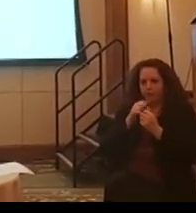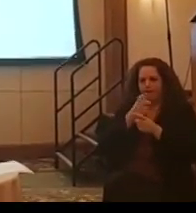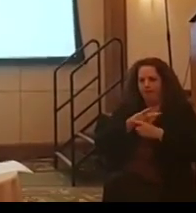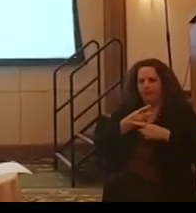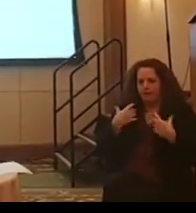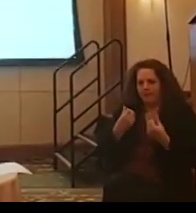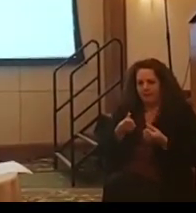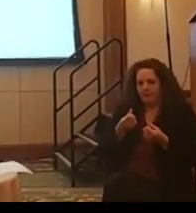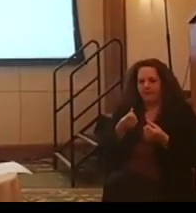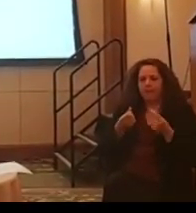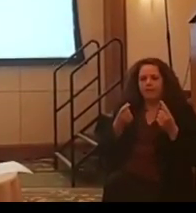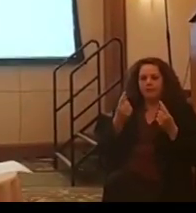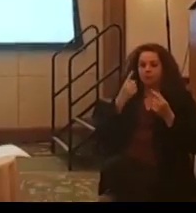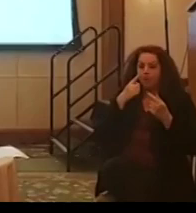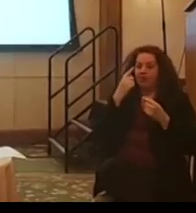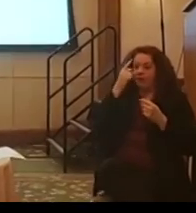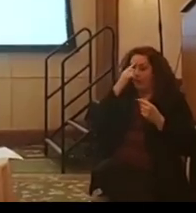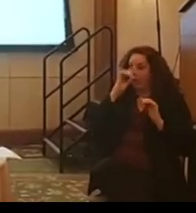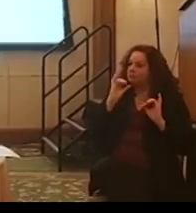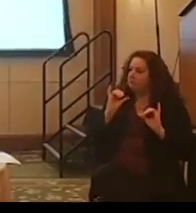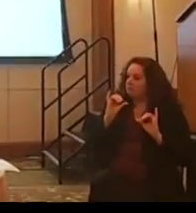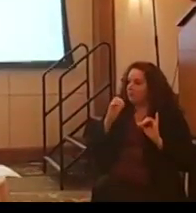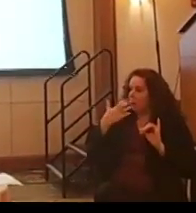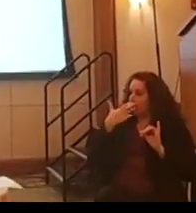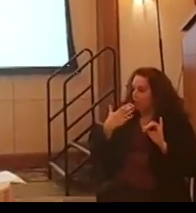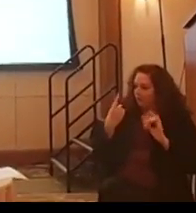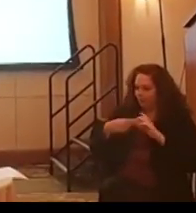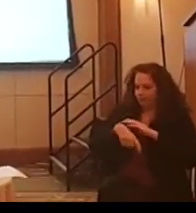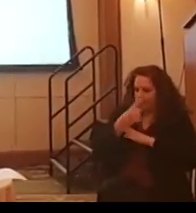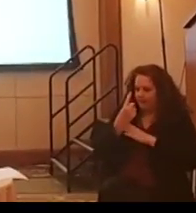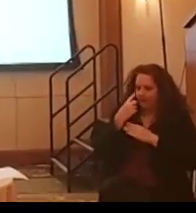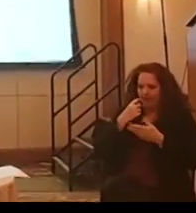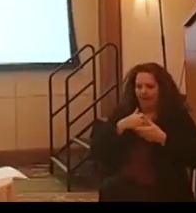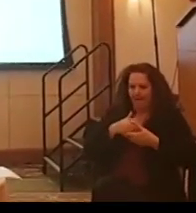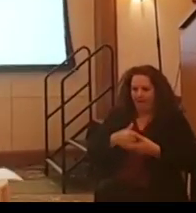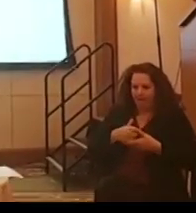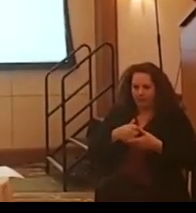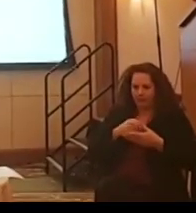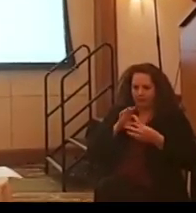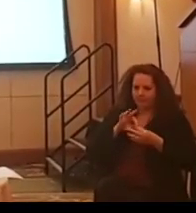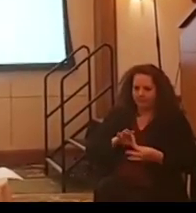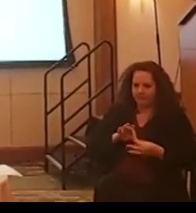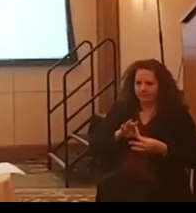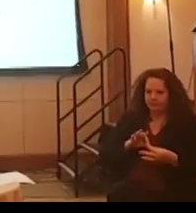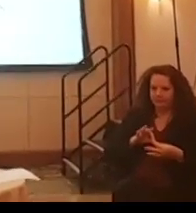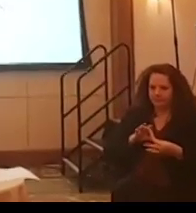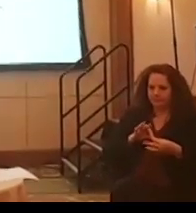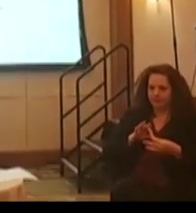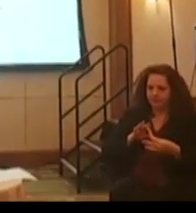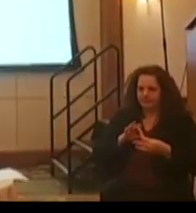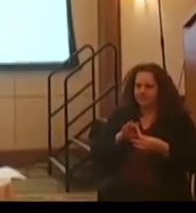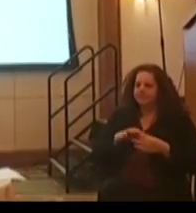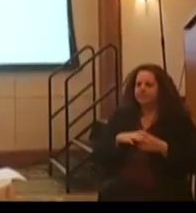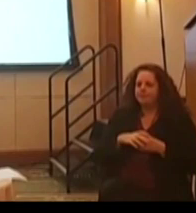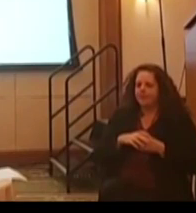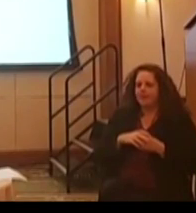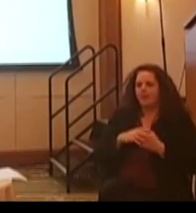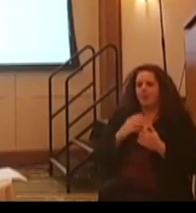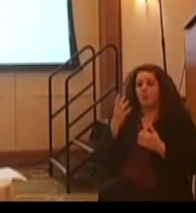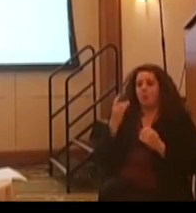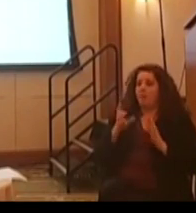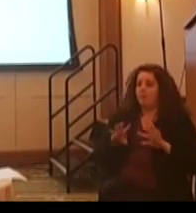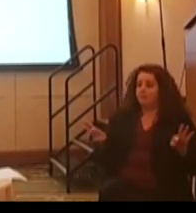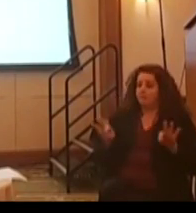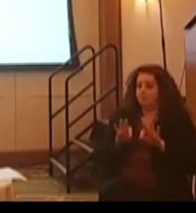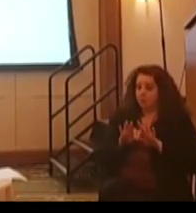this a little bit as a grounding mechanism as we kind of go through the talk. And the reason why I think this is so important is because I believe